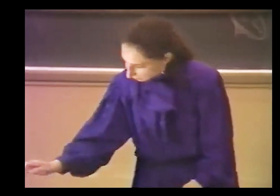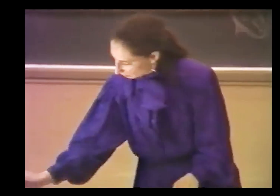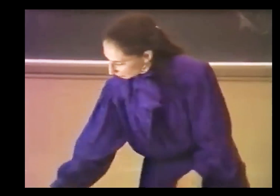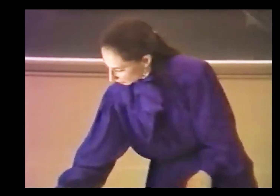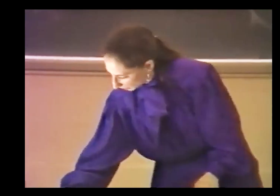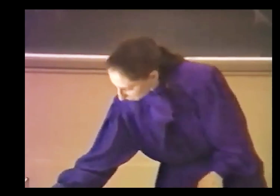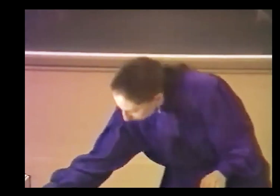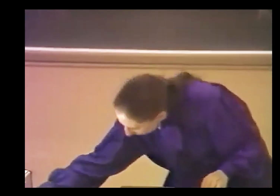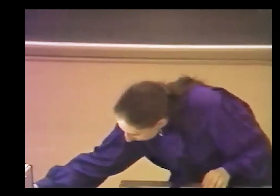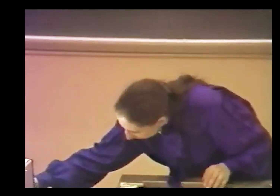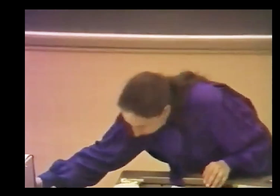Okay.